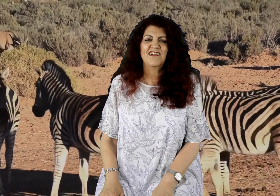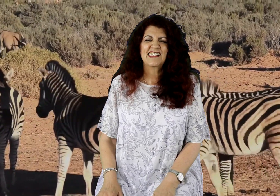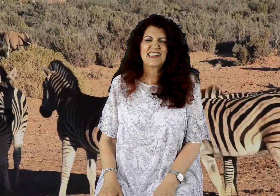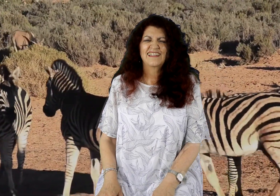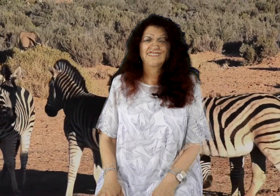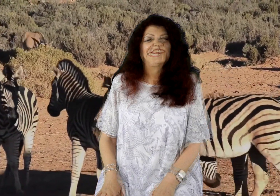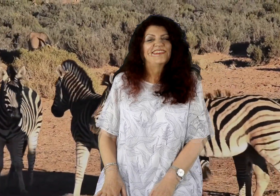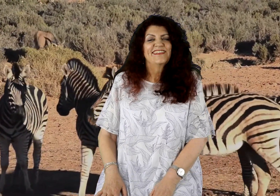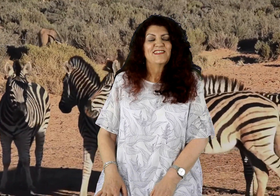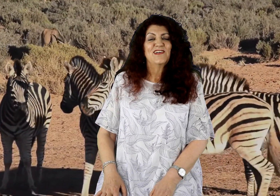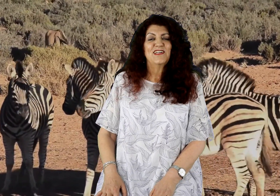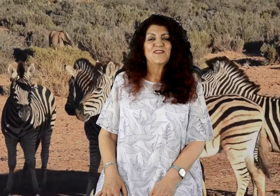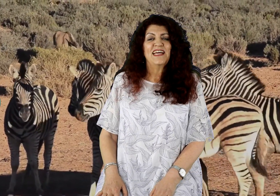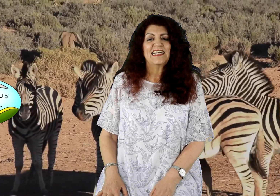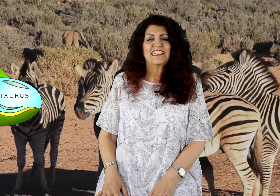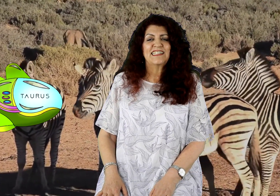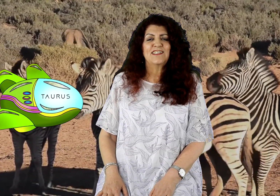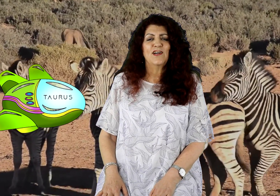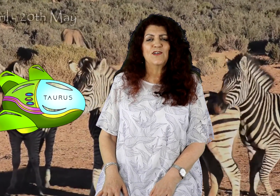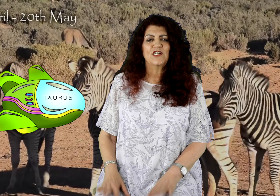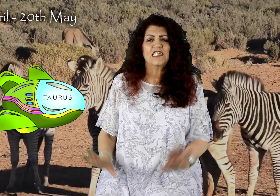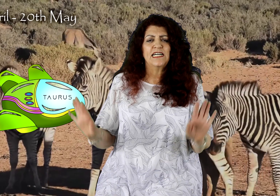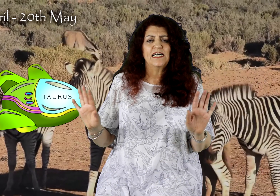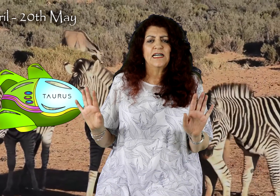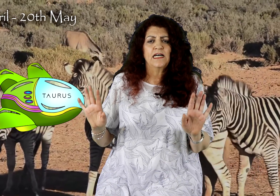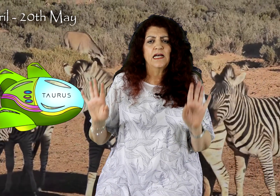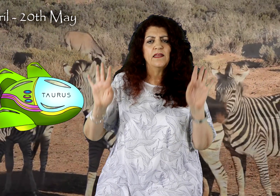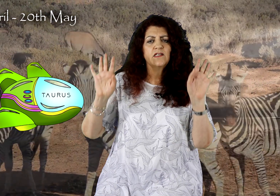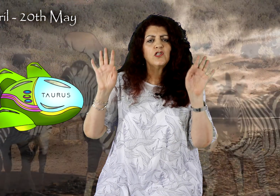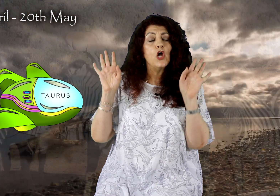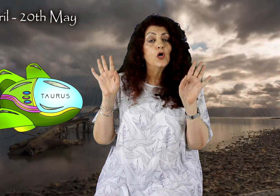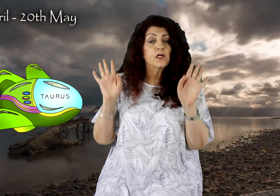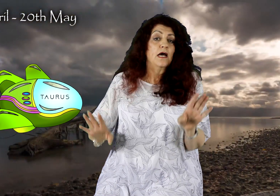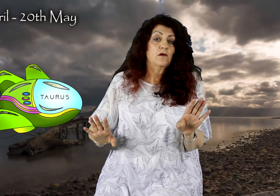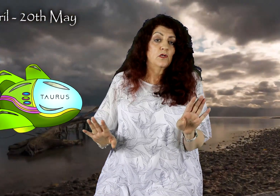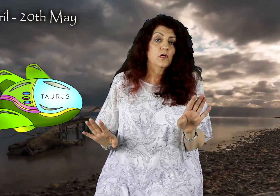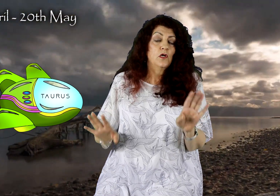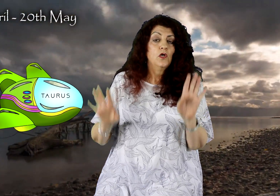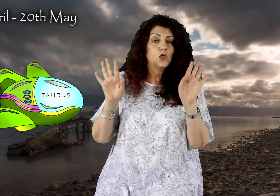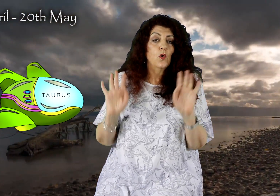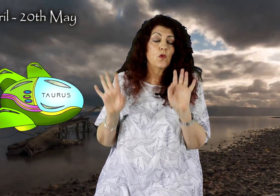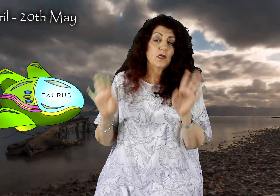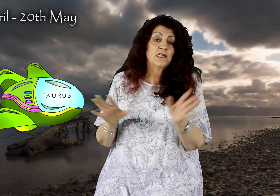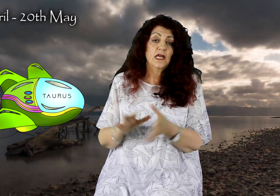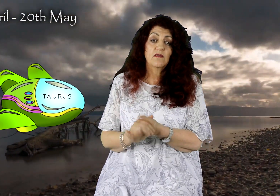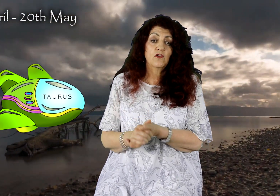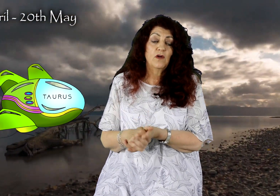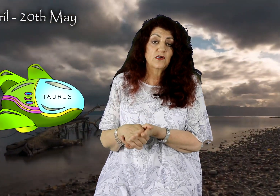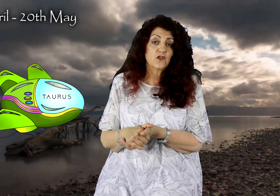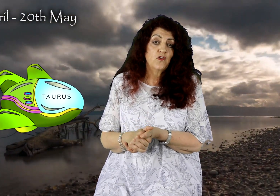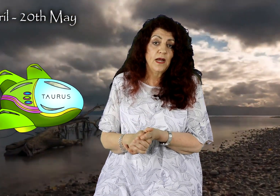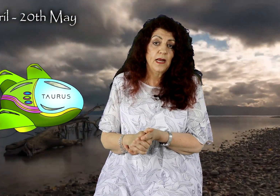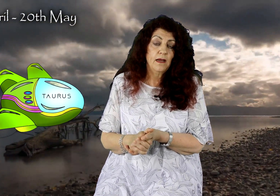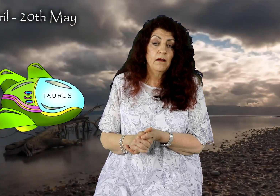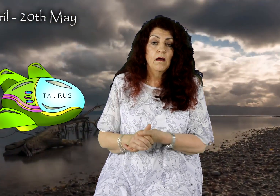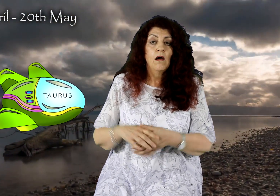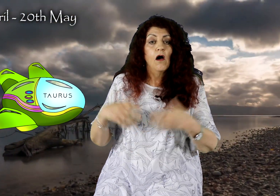Aries. Taurus, my little soldier, there's no doubt you're the one taking the greatest strain here.